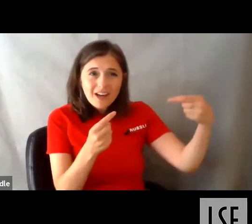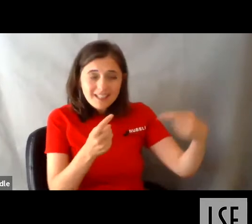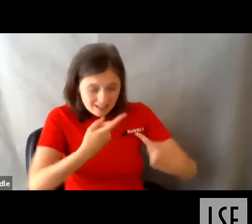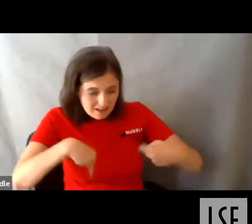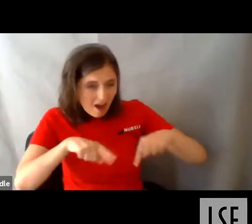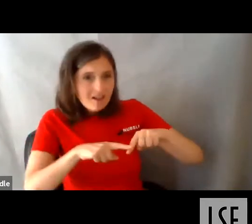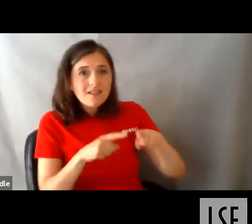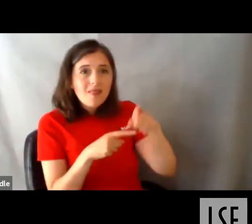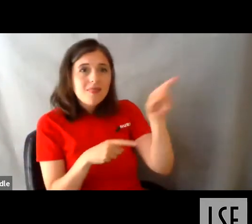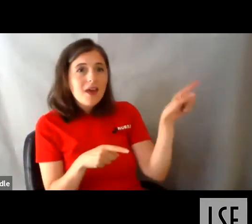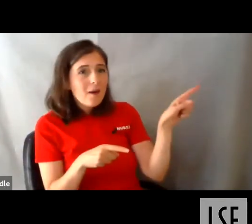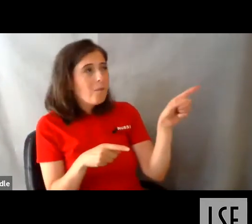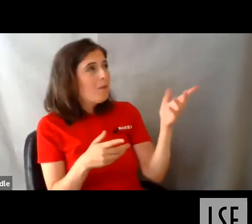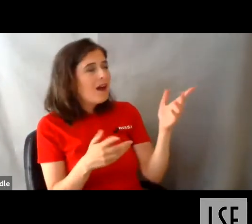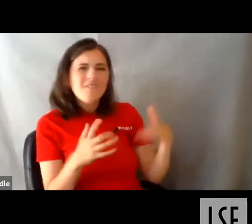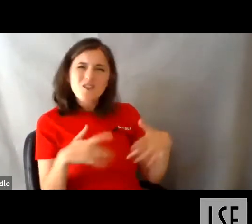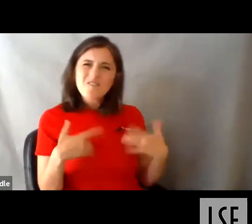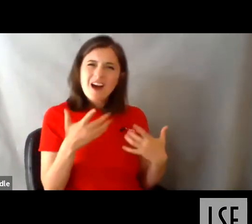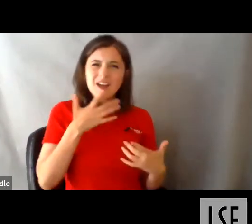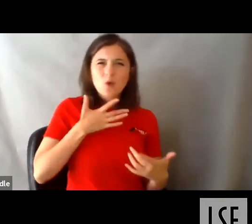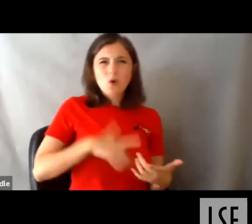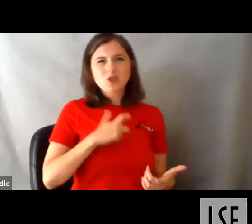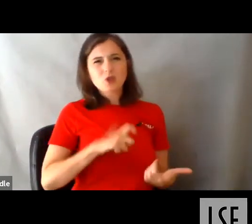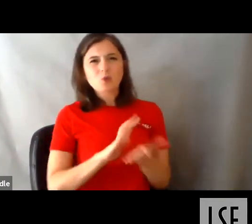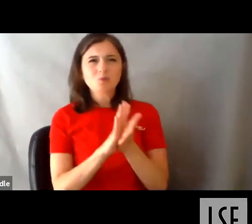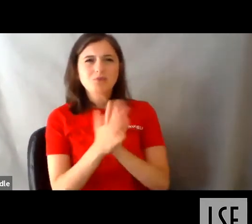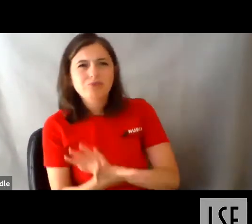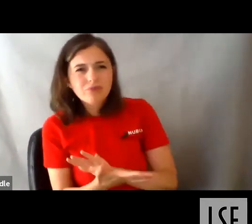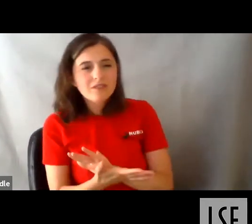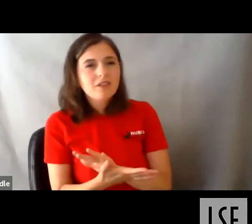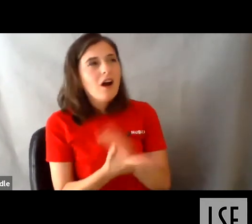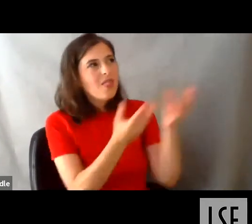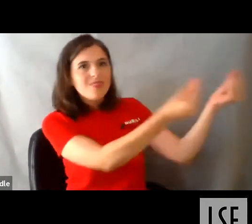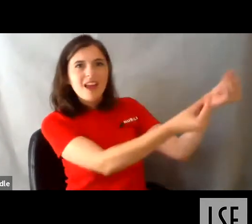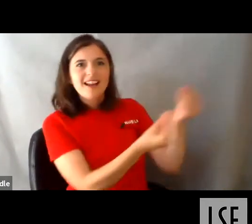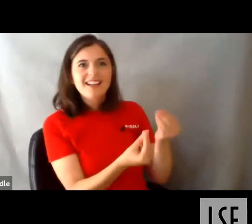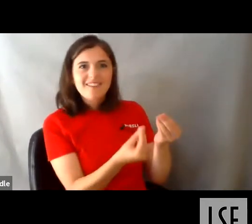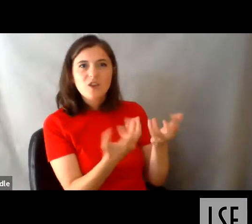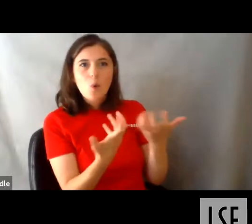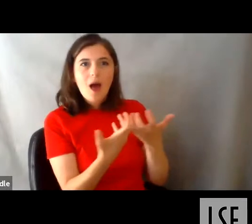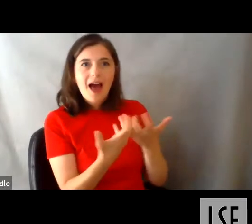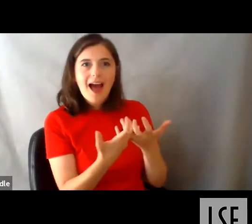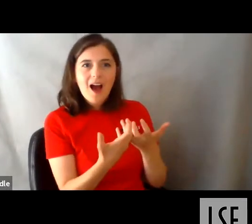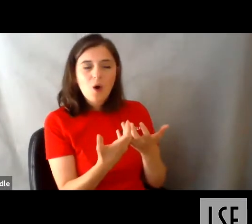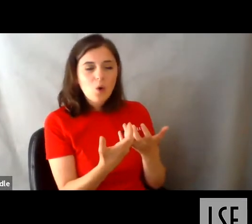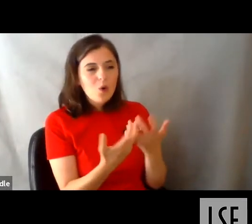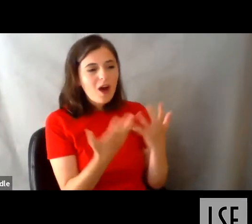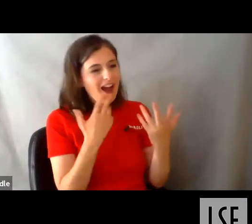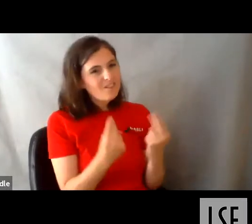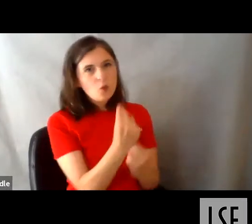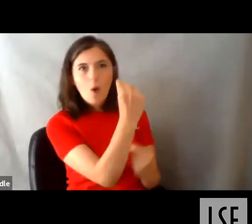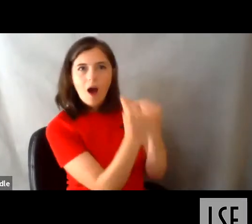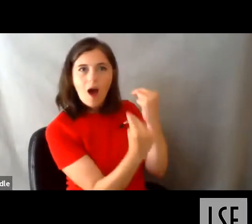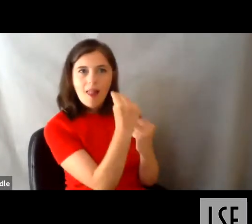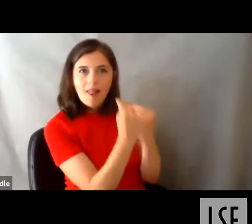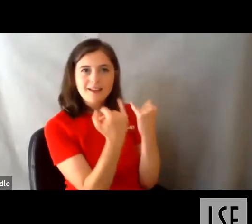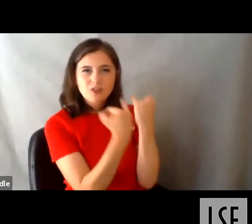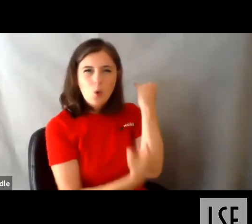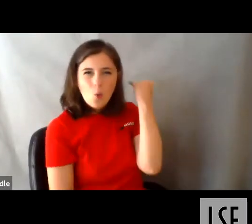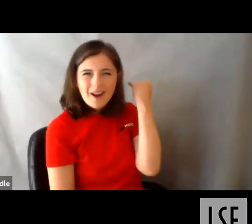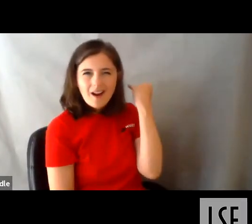felt self-destructive? Here's the very means. Analyse your weaknesses over the past 30